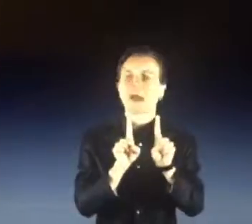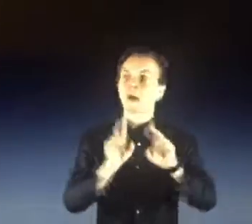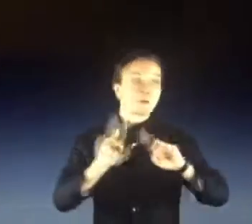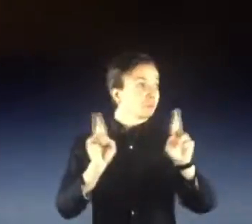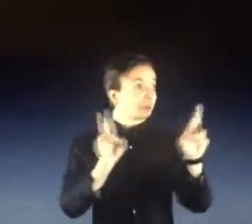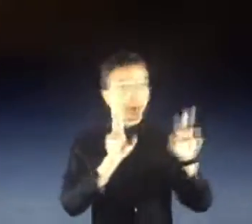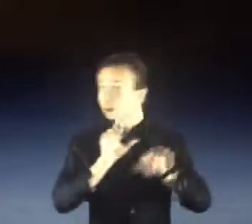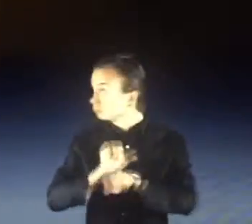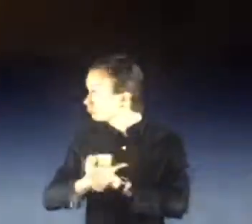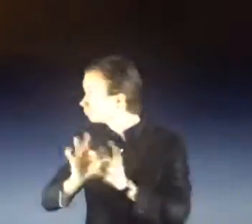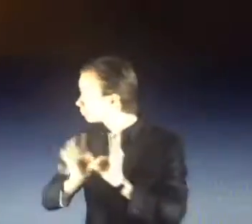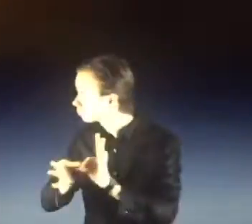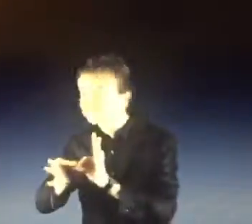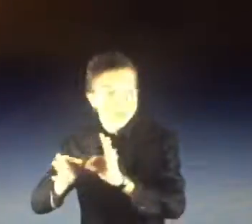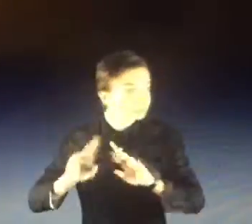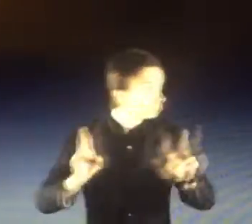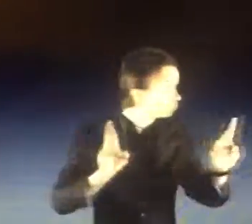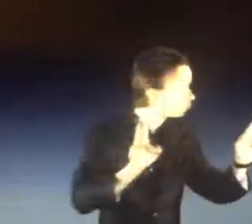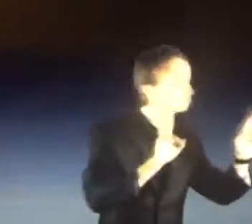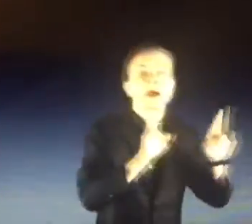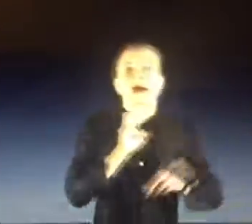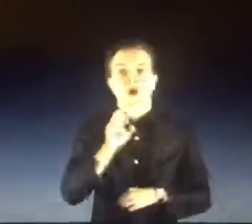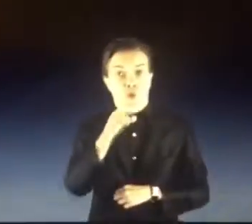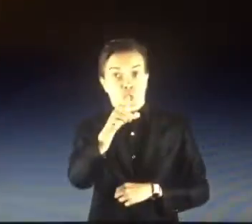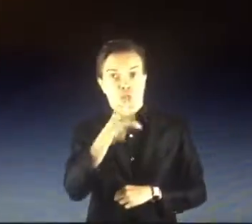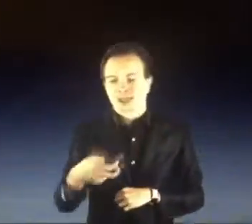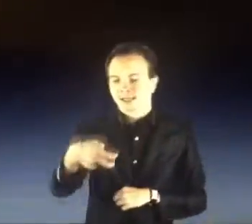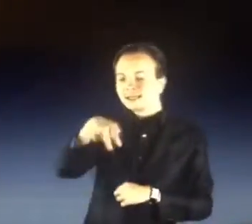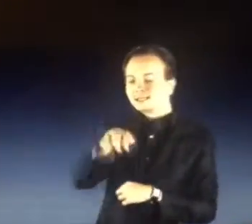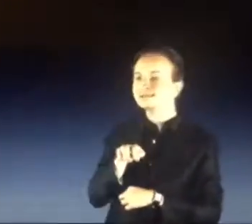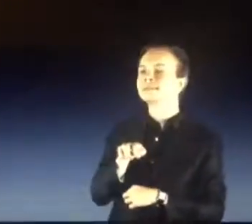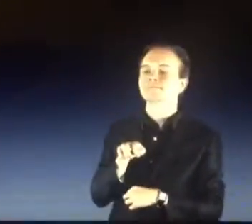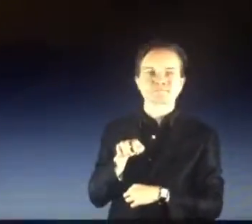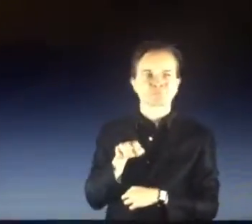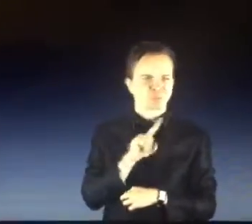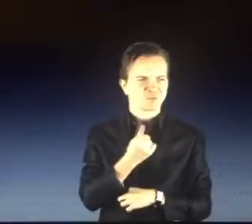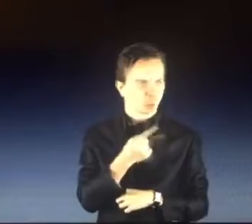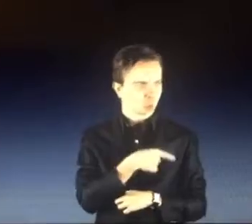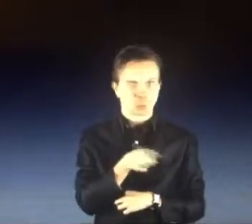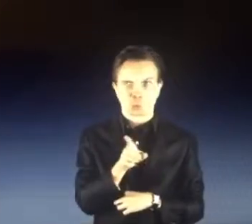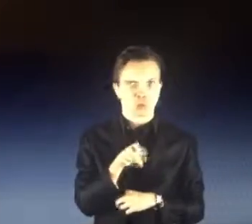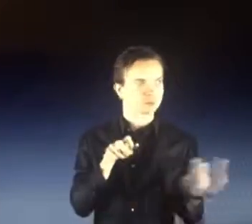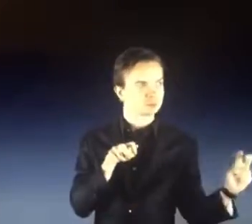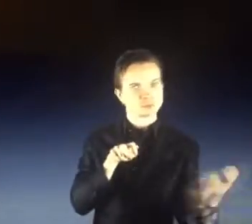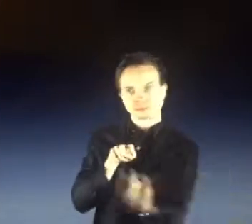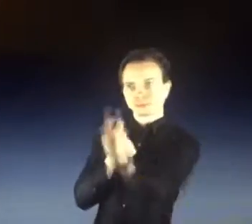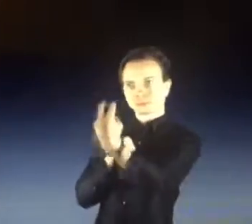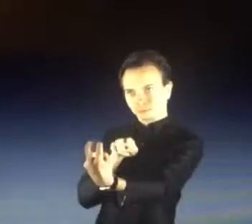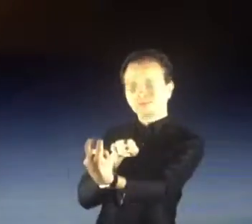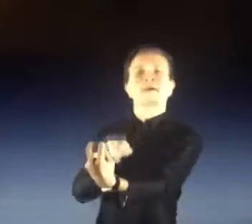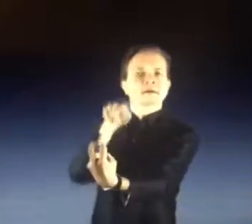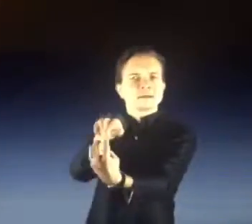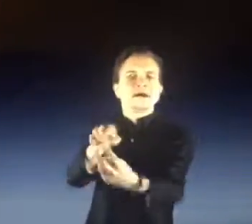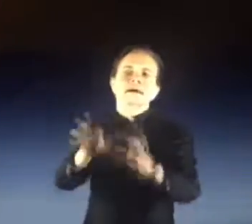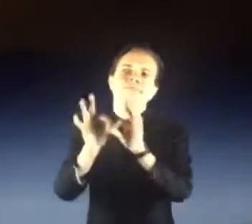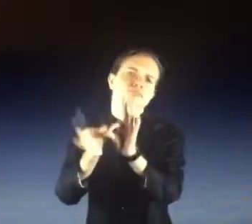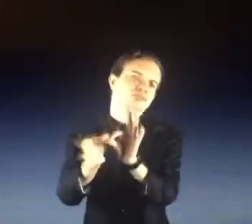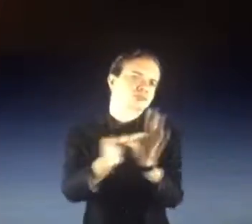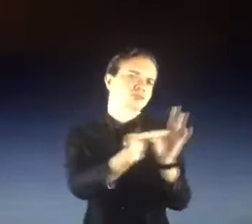interpreter and you talk and you're ready to get to work. So you take a seat and